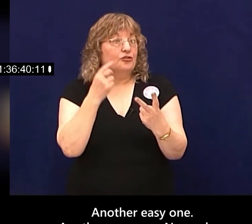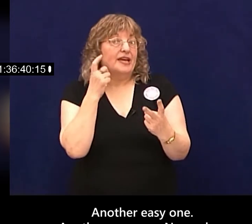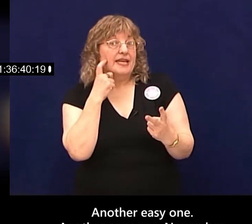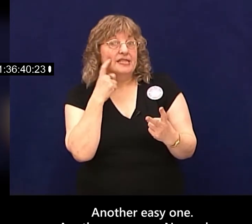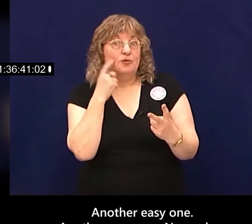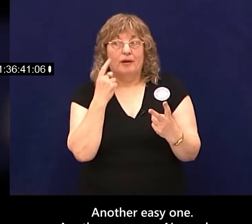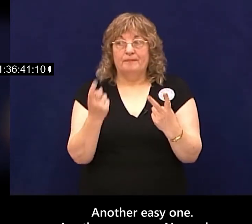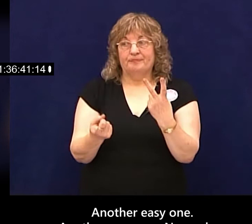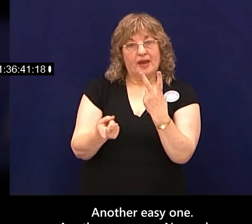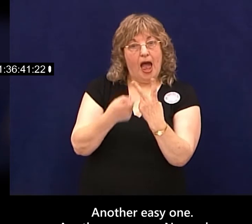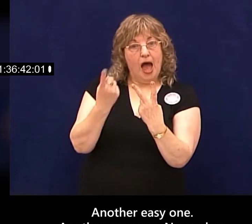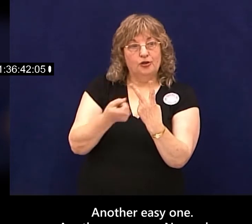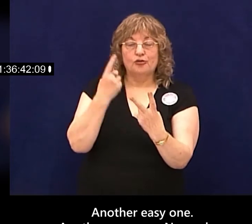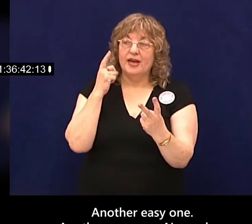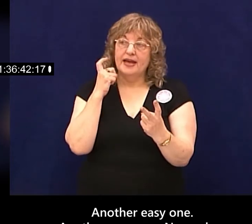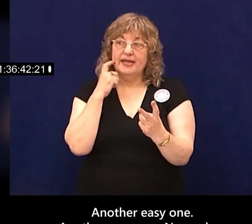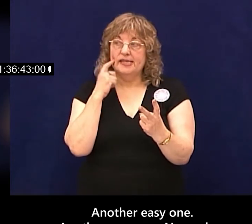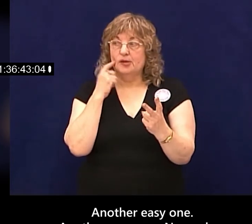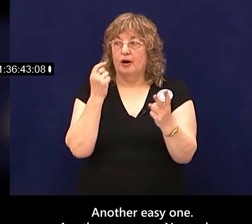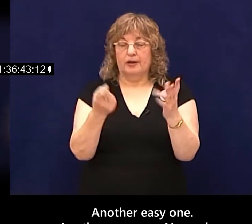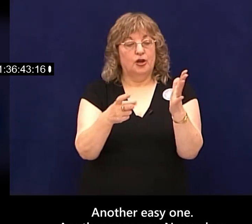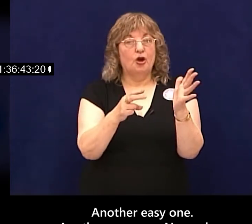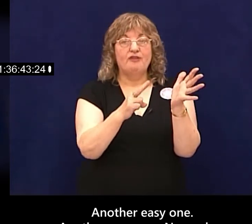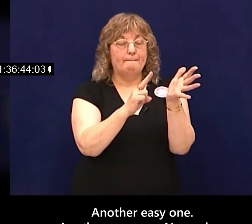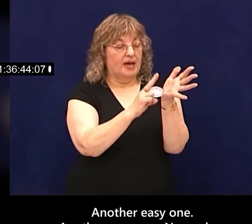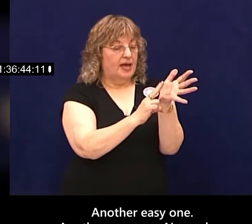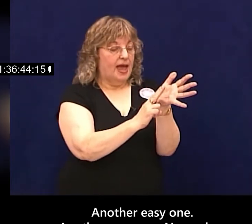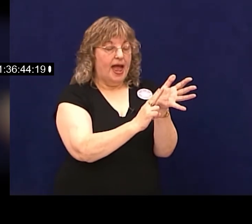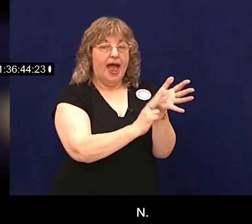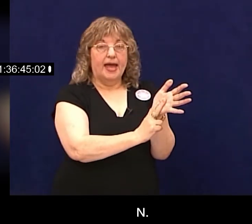Another easy one. Another easy one. November.